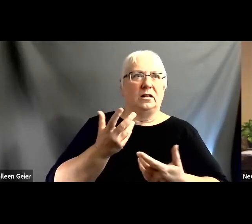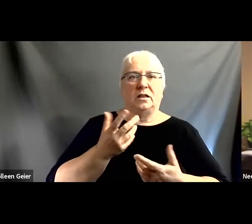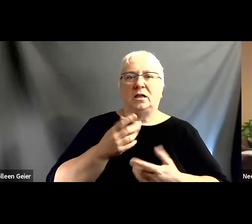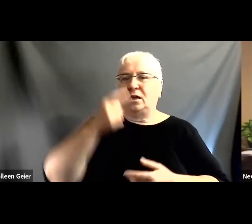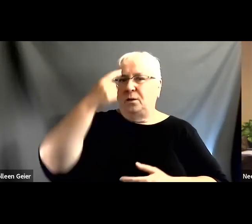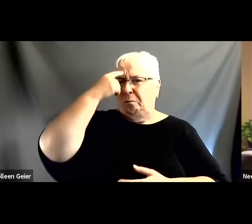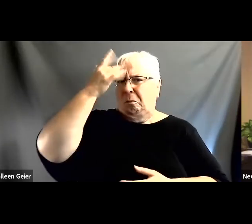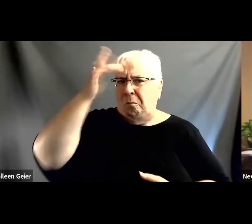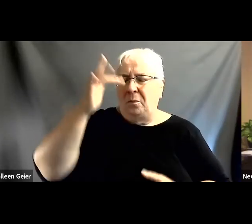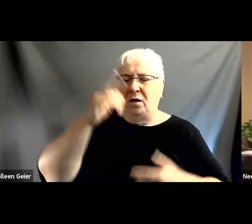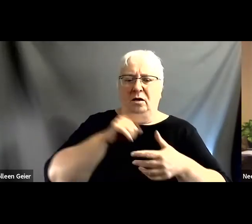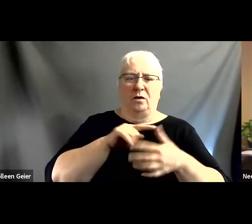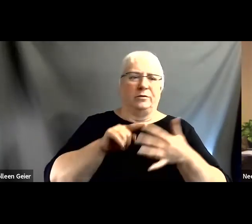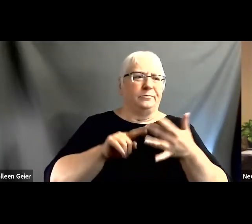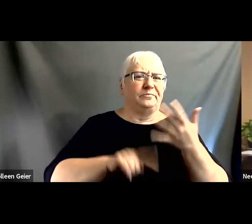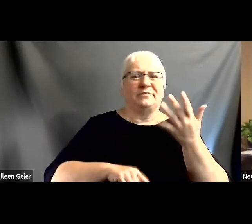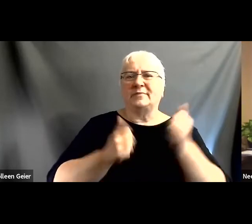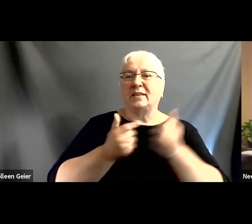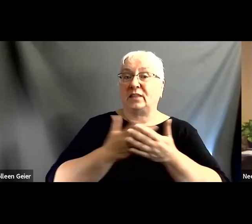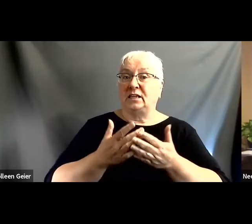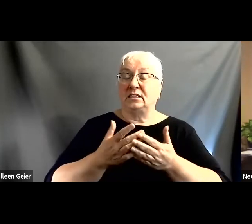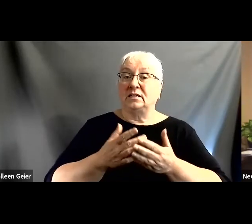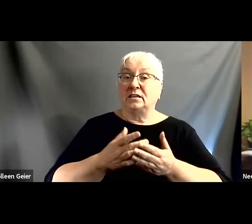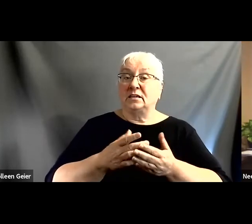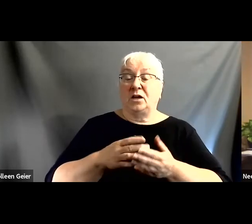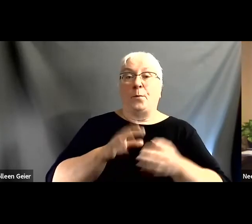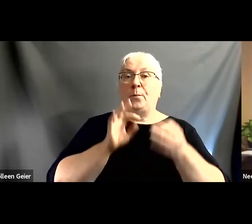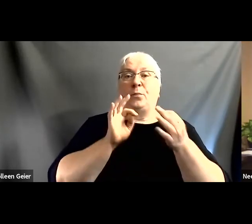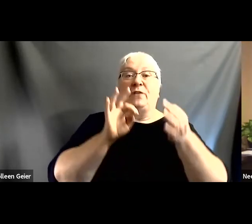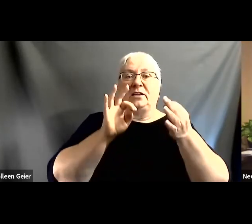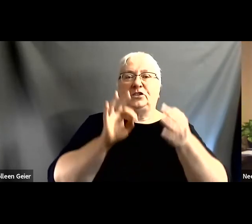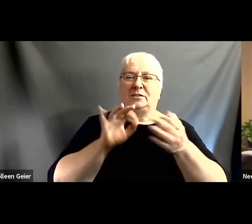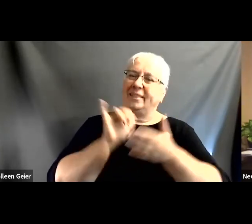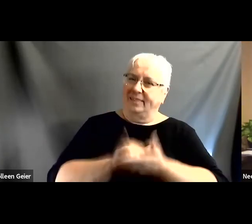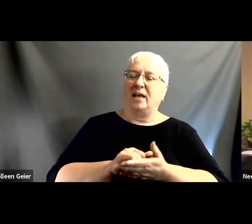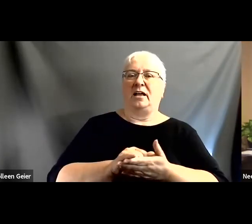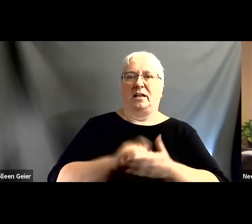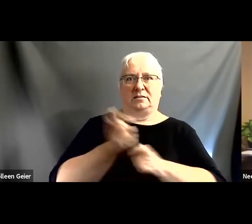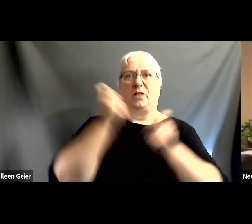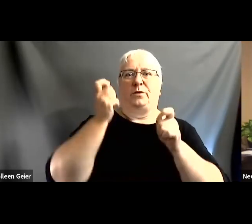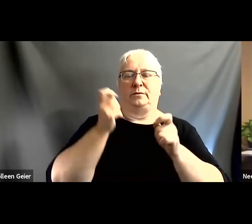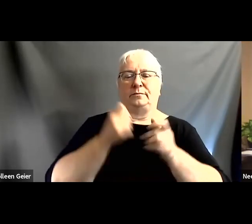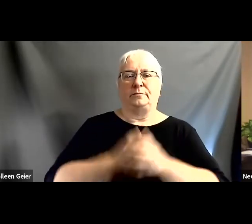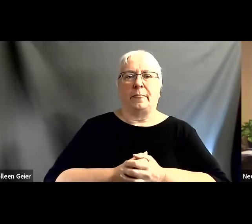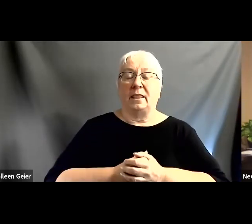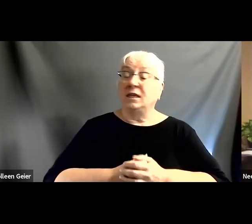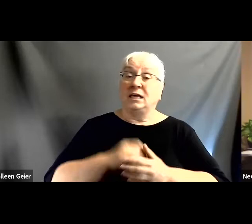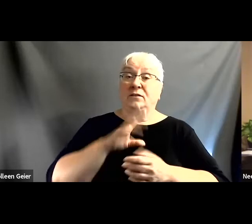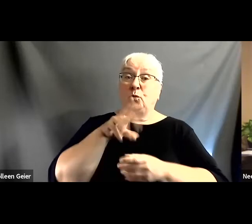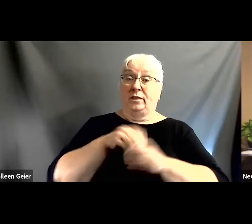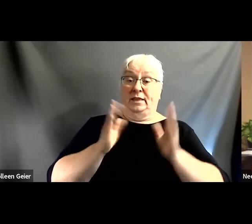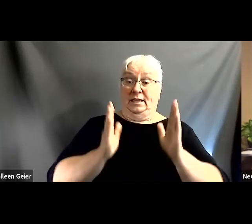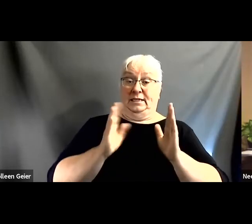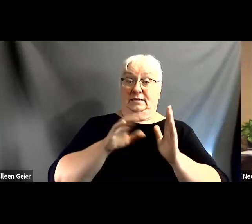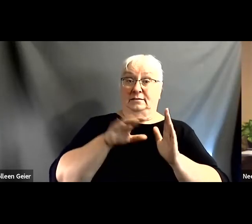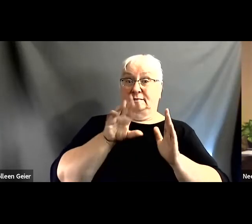mental, in all ways. What culturally we do is we try to, even within the 68%, there are those